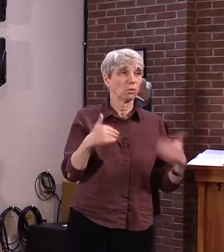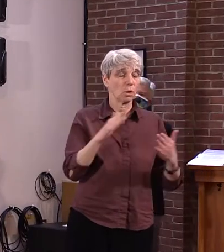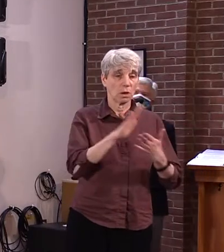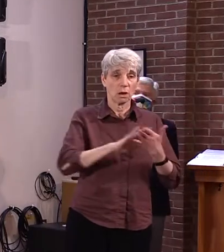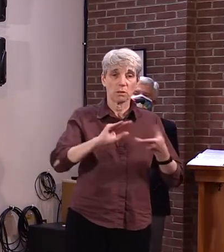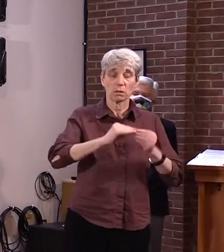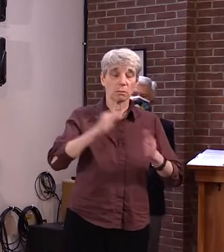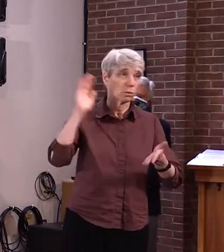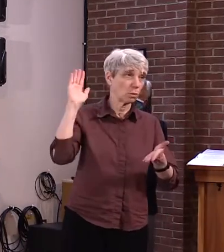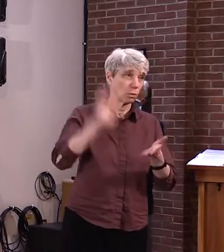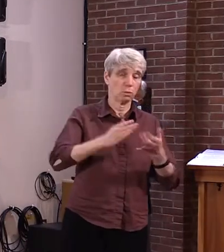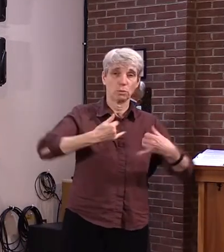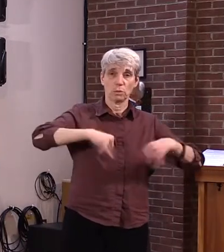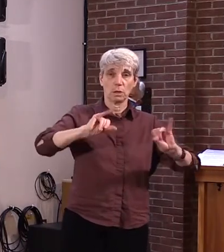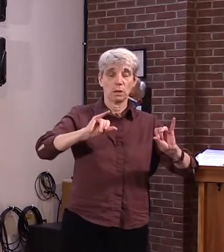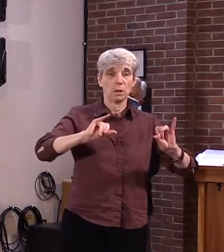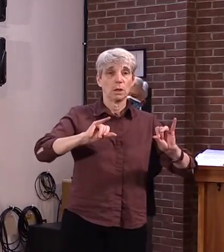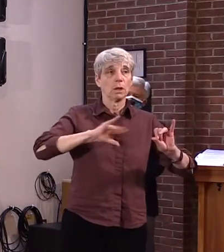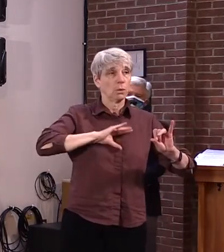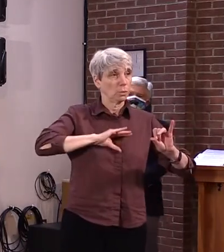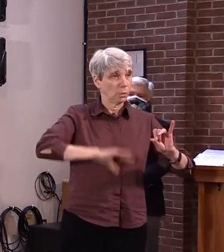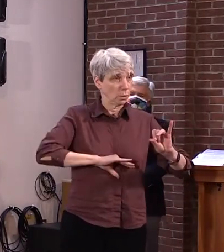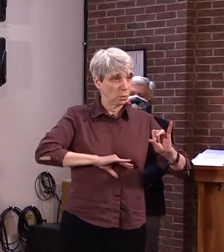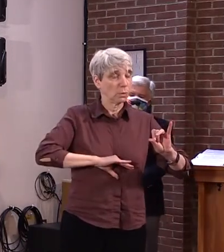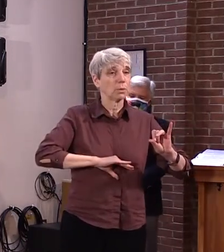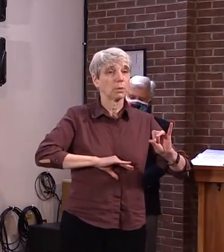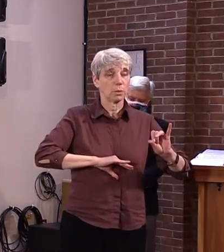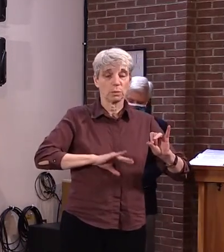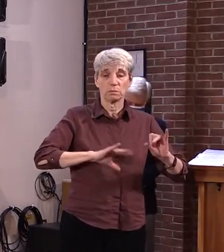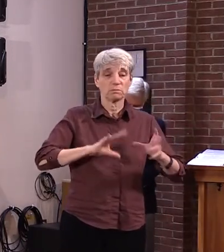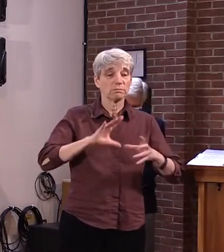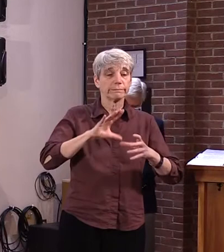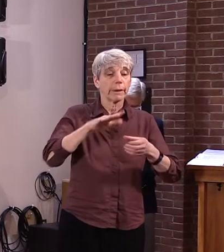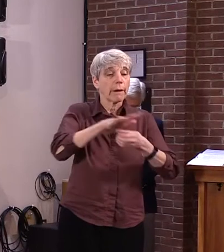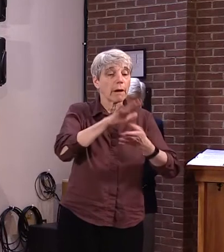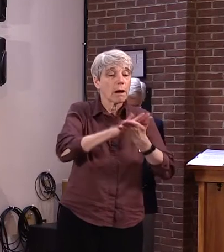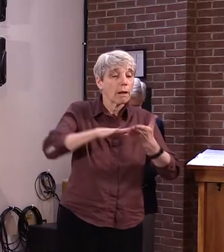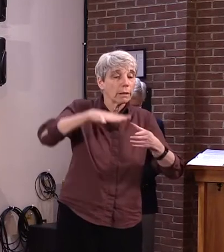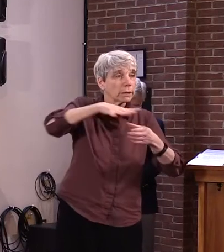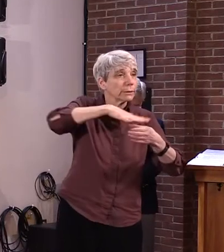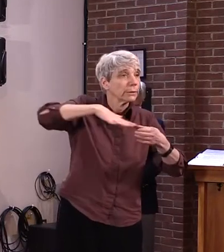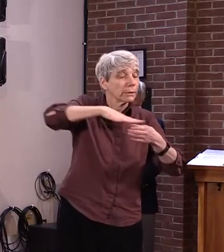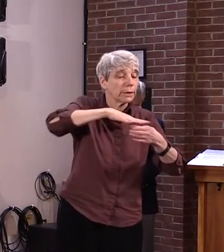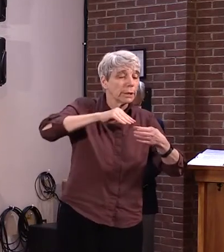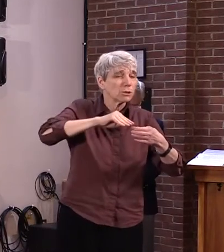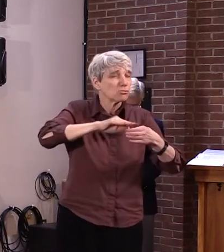seeing instances of transmission of COVID within the campus setting.